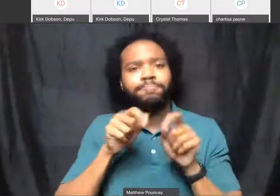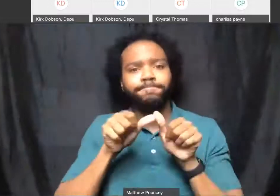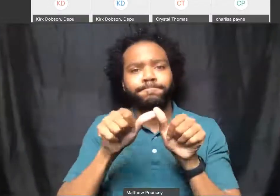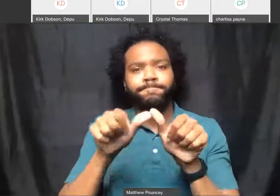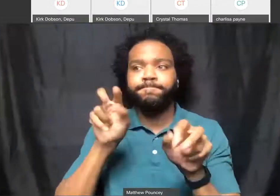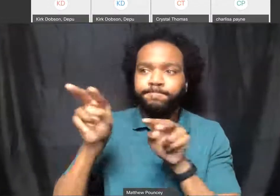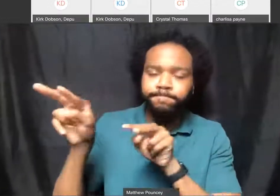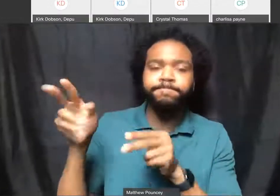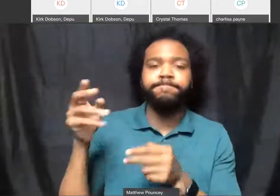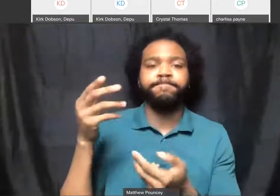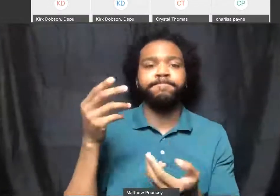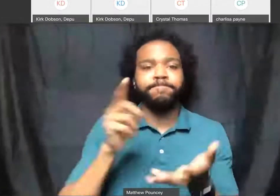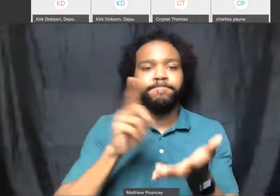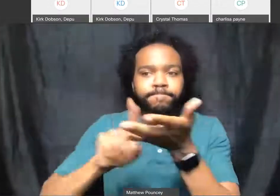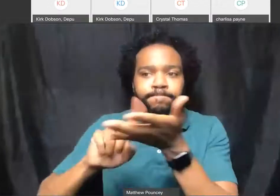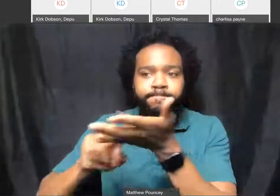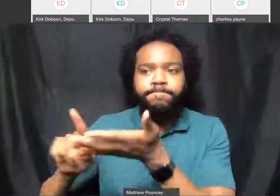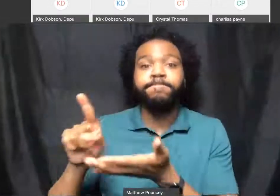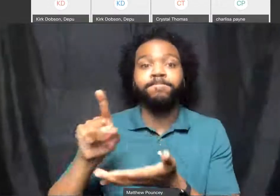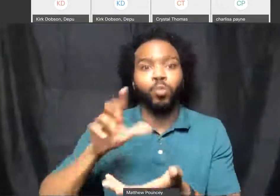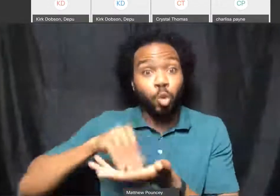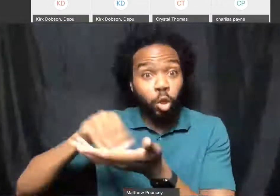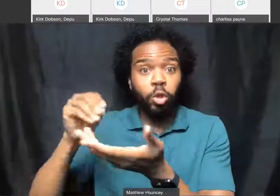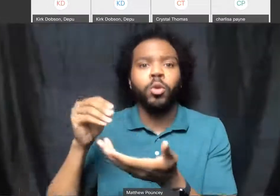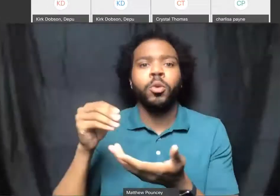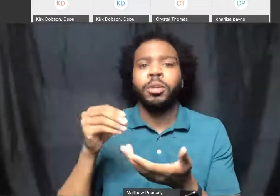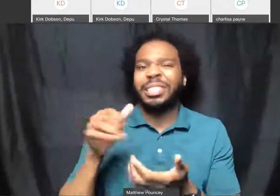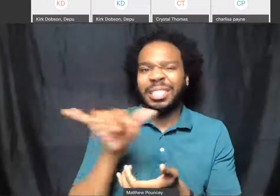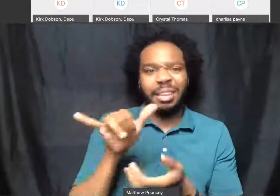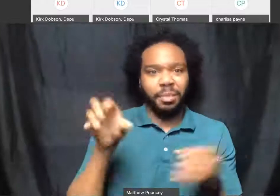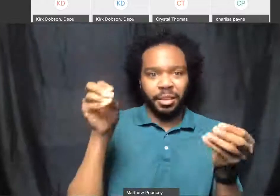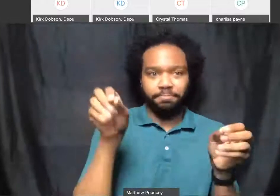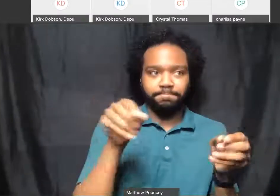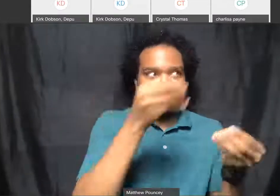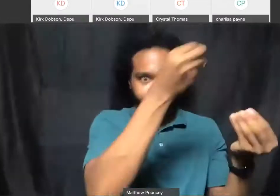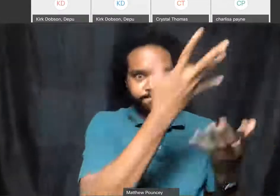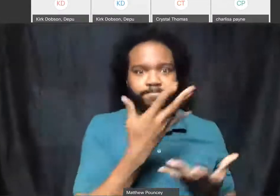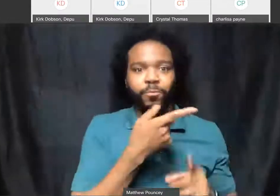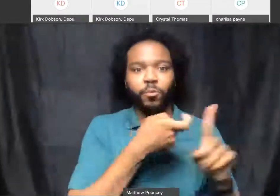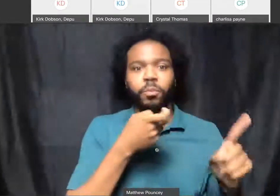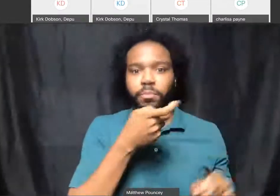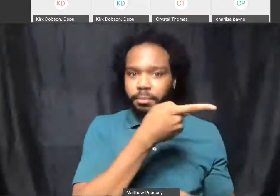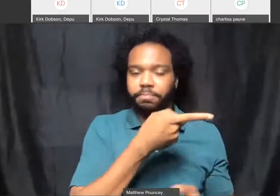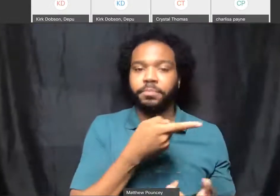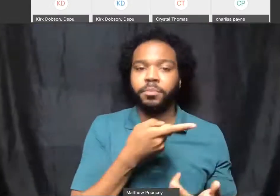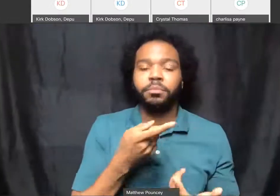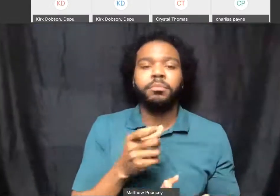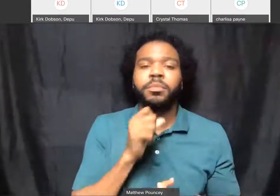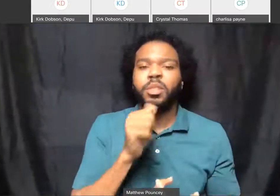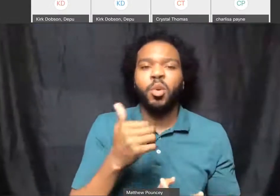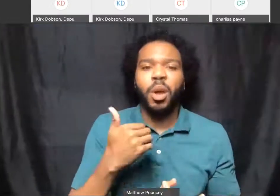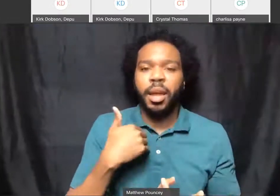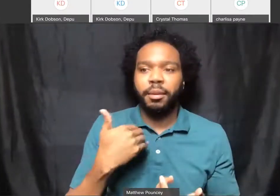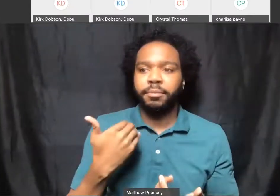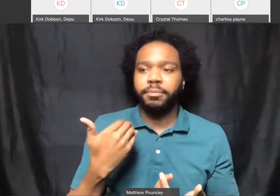they update the information that they provide to us so that they no longer have this hard line at age 65, but